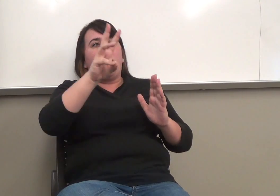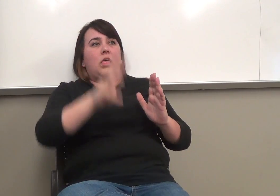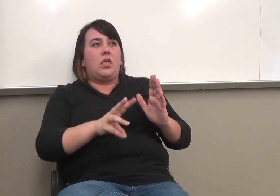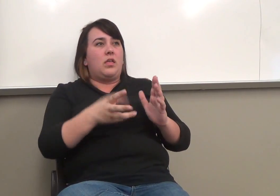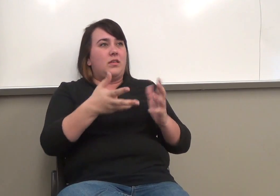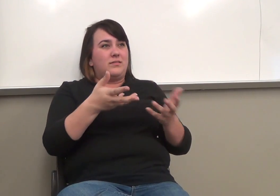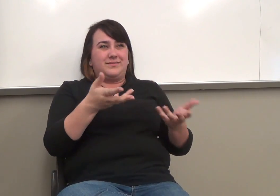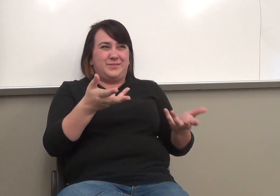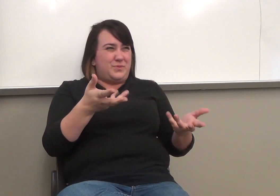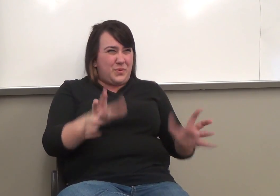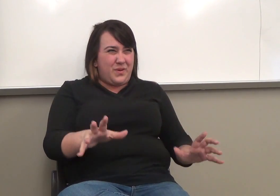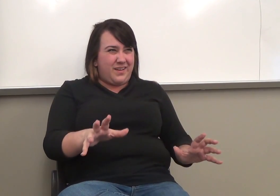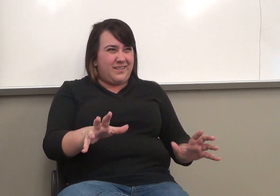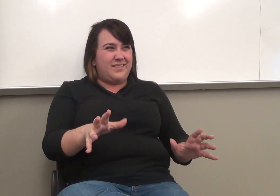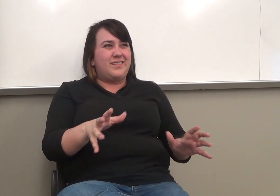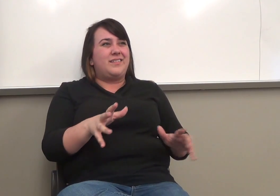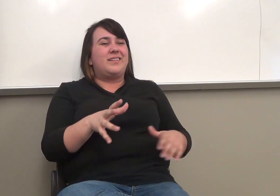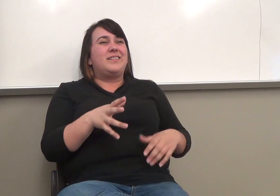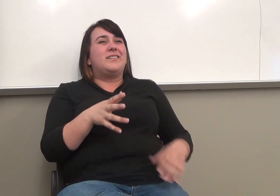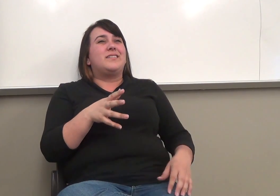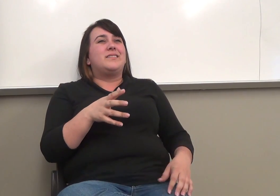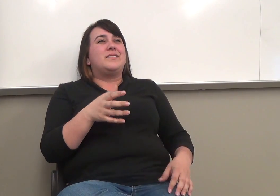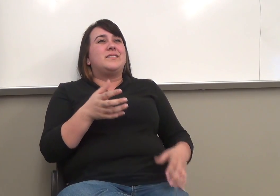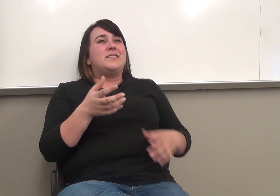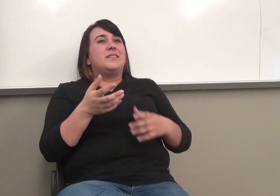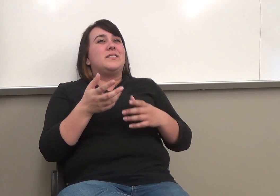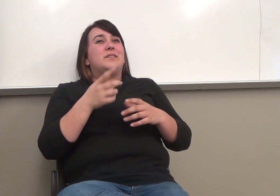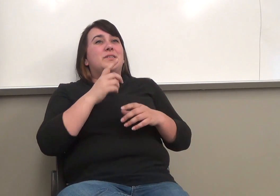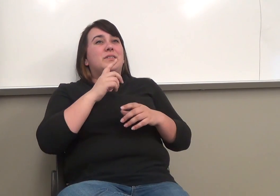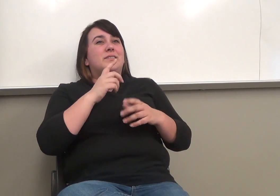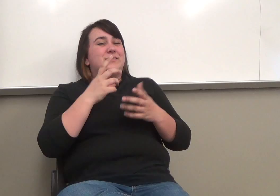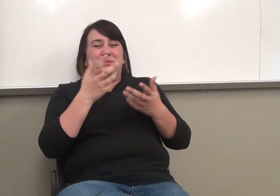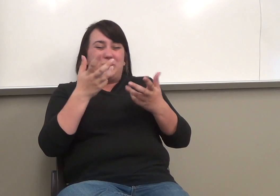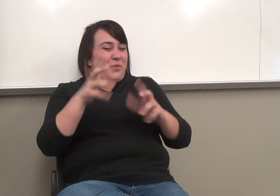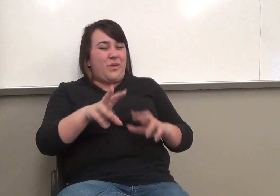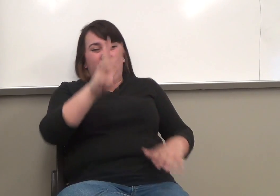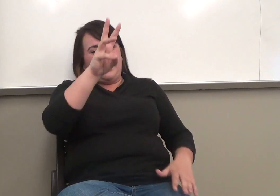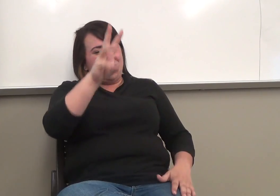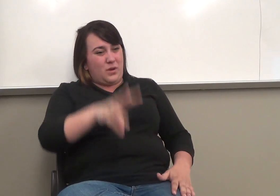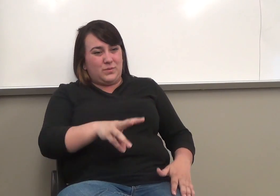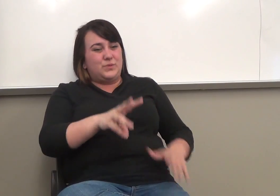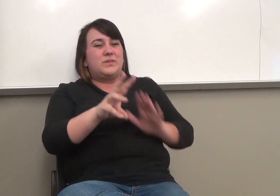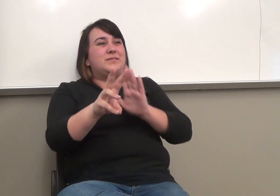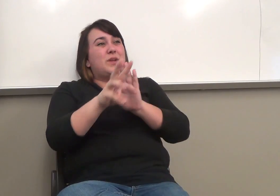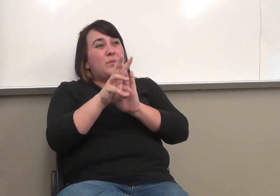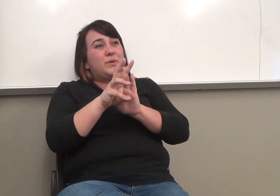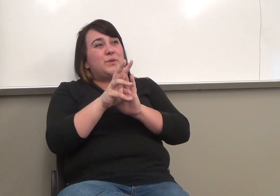You don't want a whole lot of W's. A W is, what does W